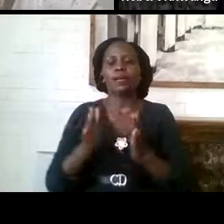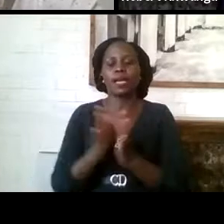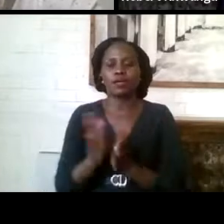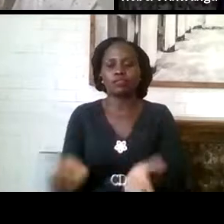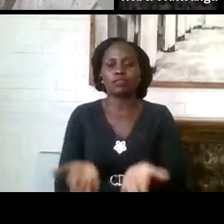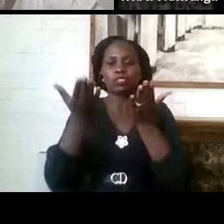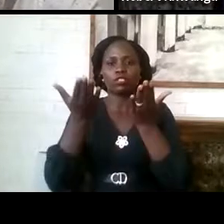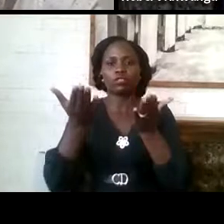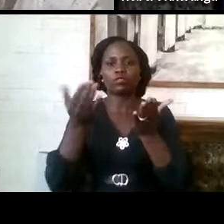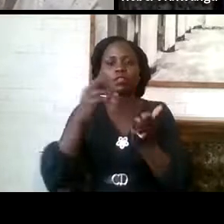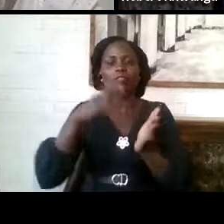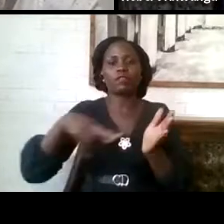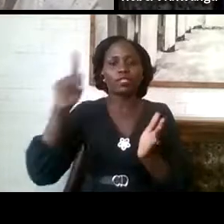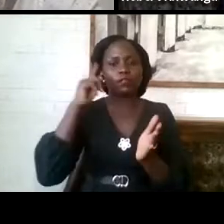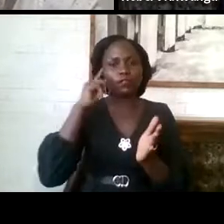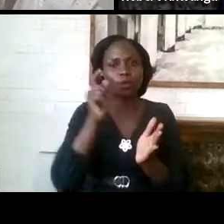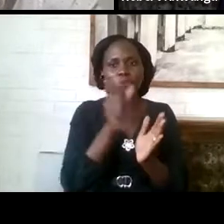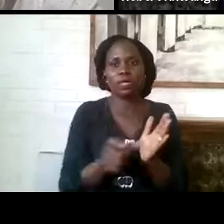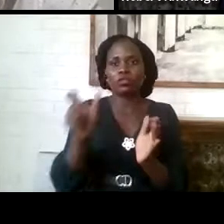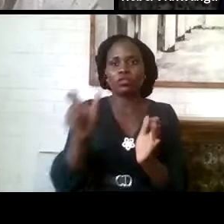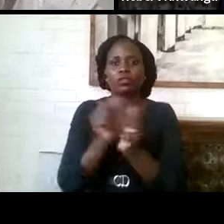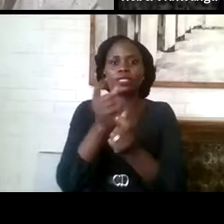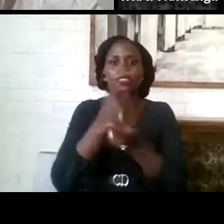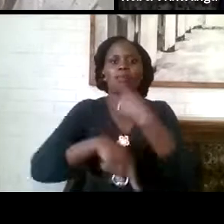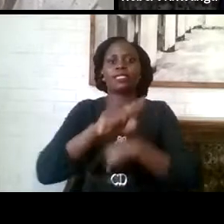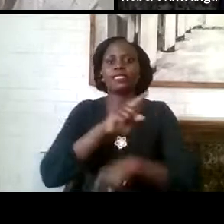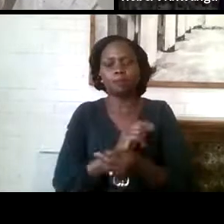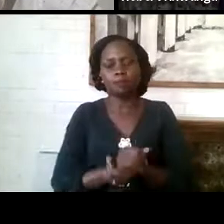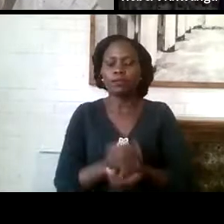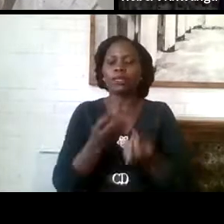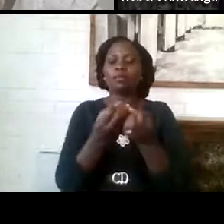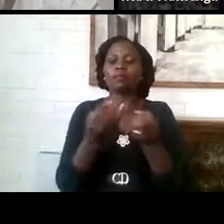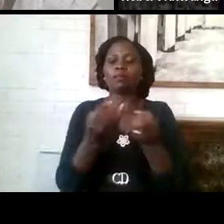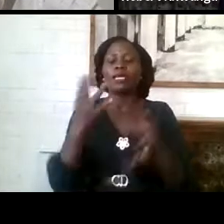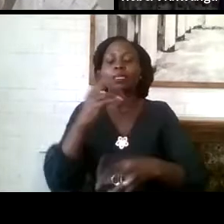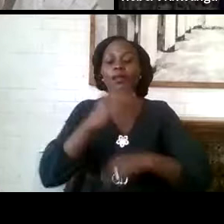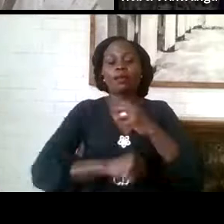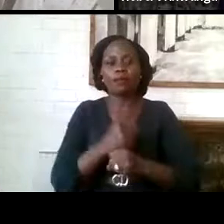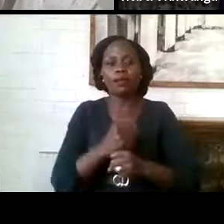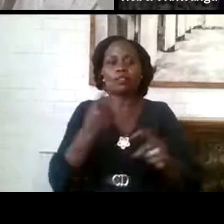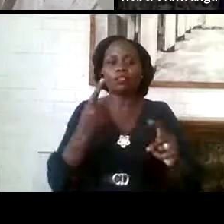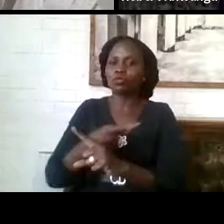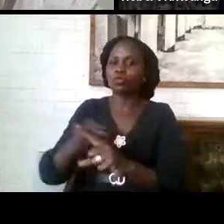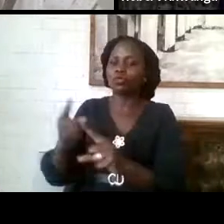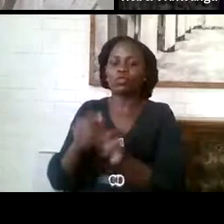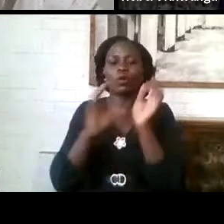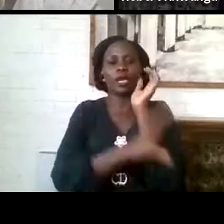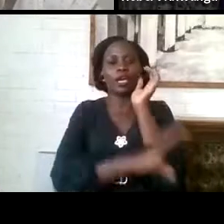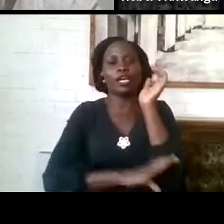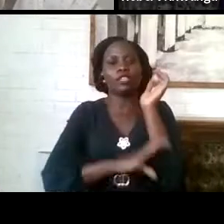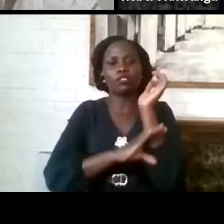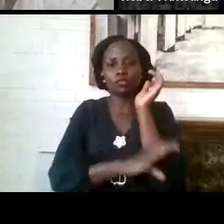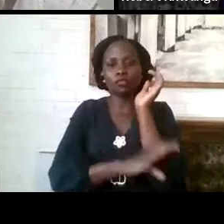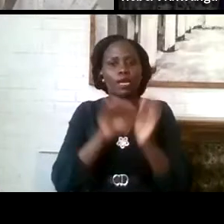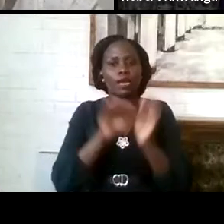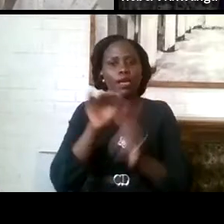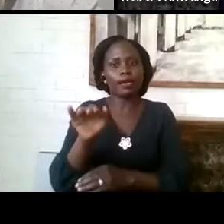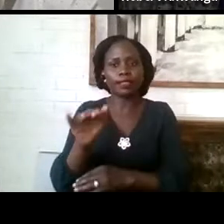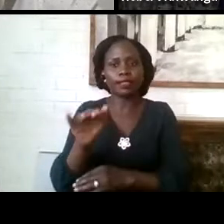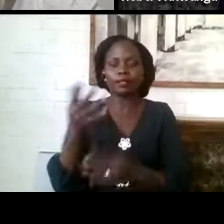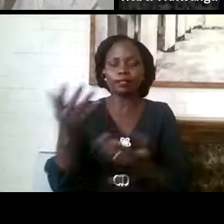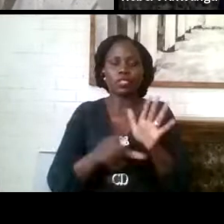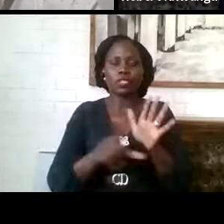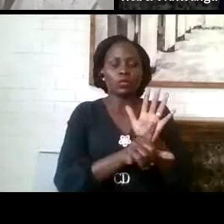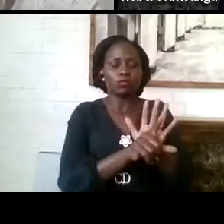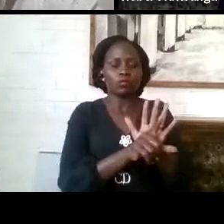with disability. Over the years, several countries have been able to pass national legislation with and include provisions